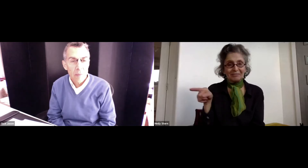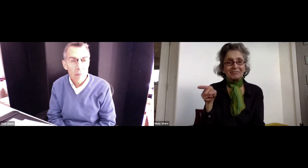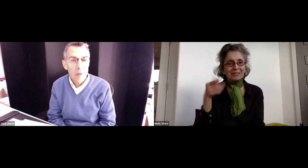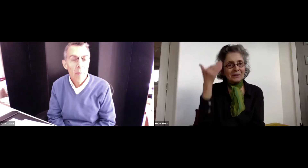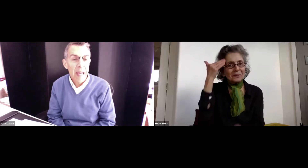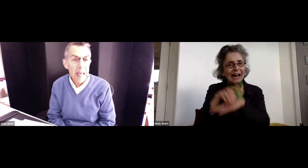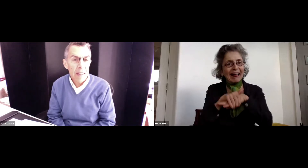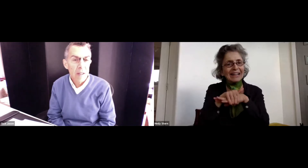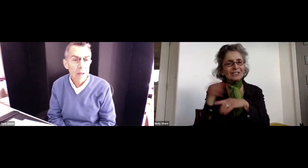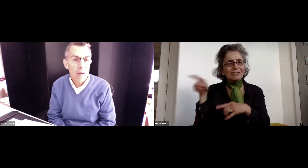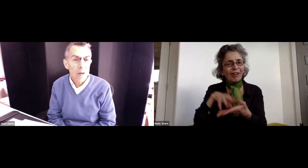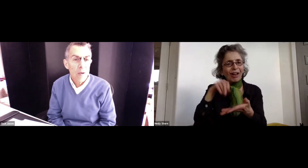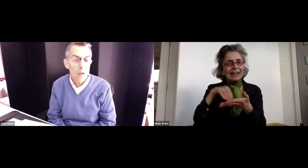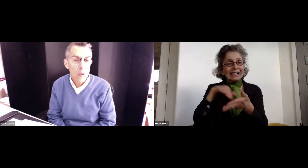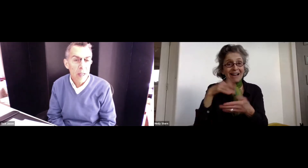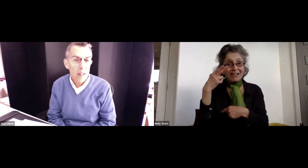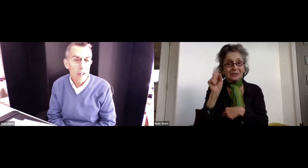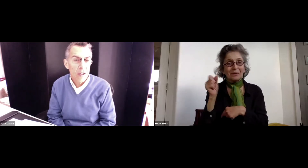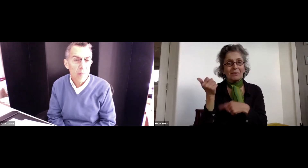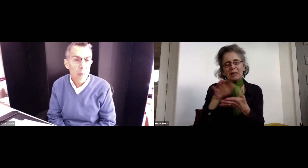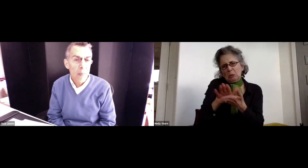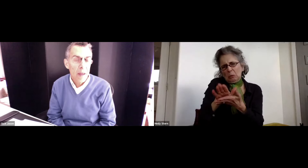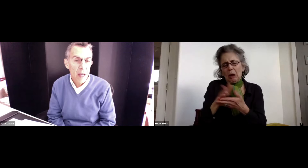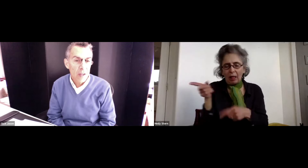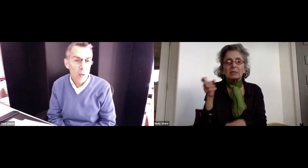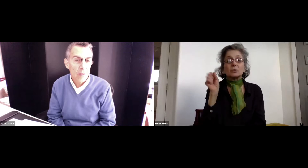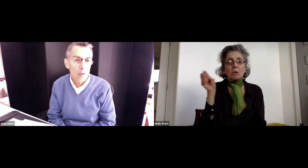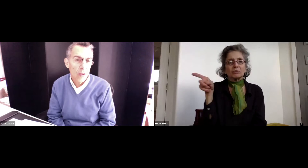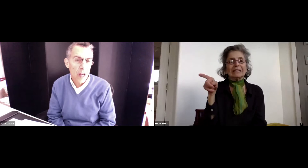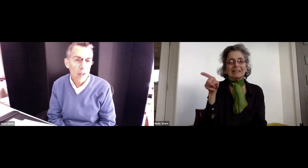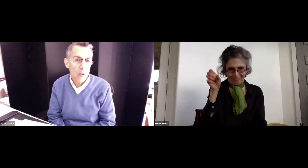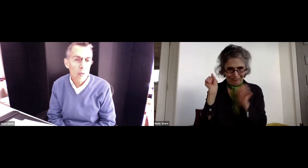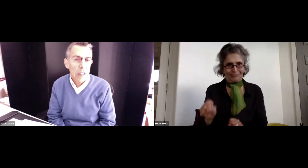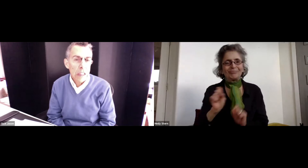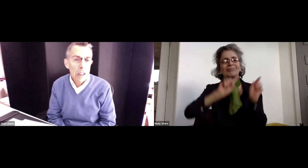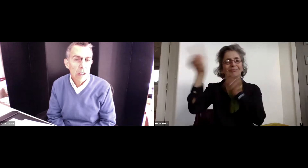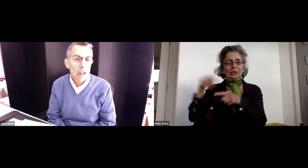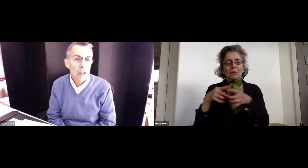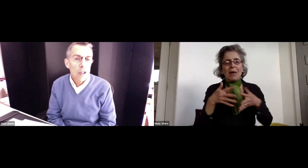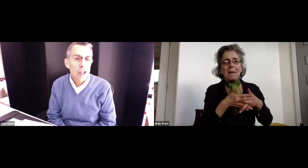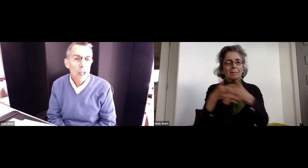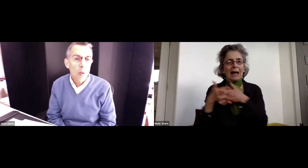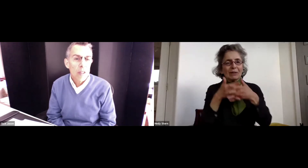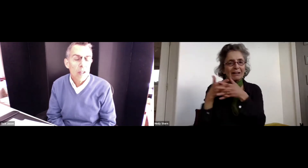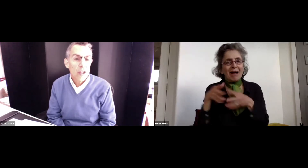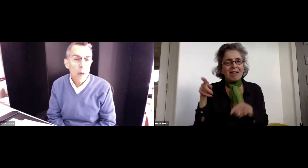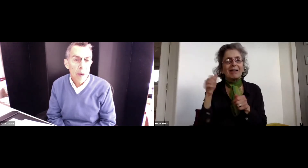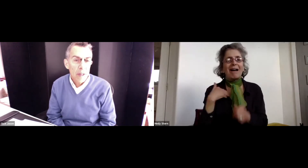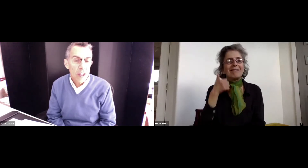My aunt, who knew English in high school, who learned in high school, she went to America. She was able